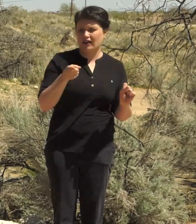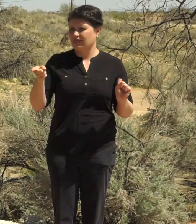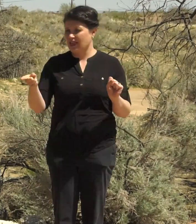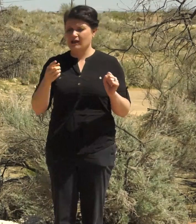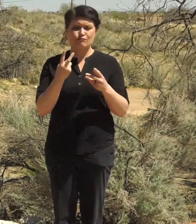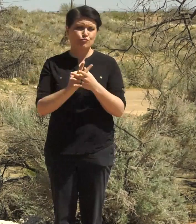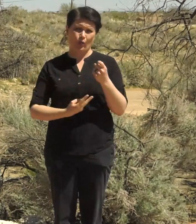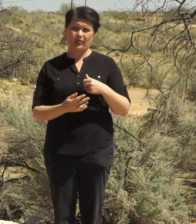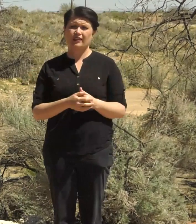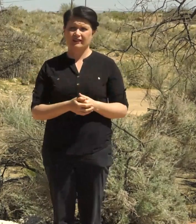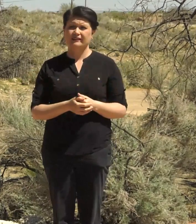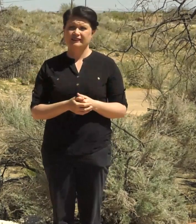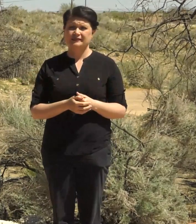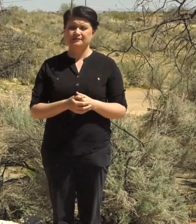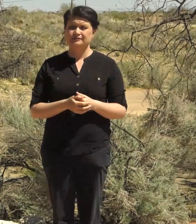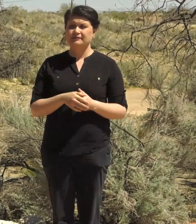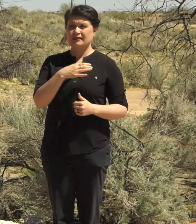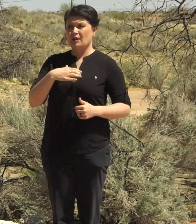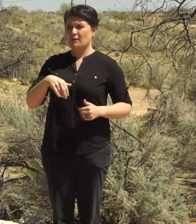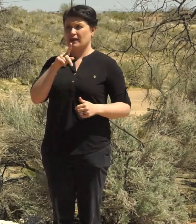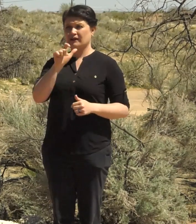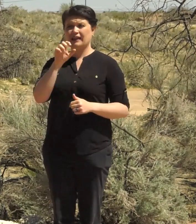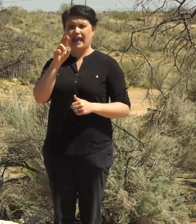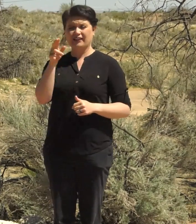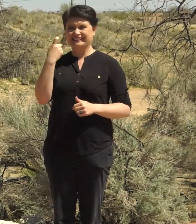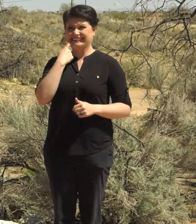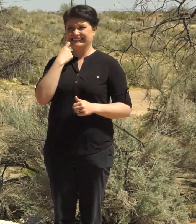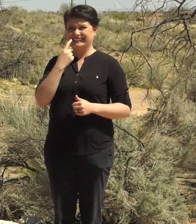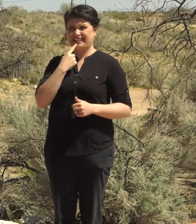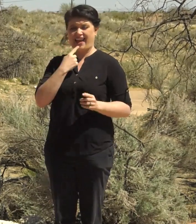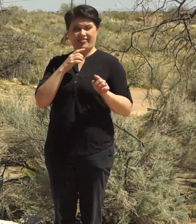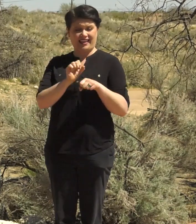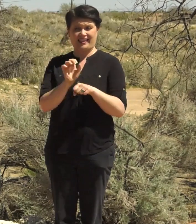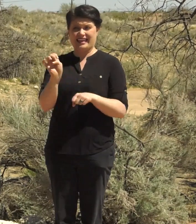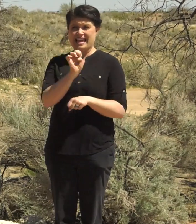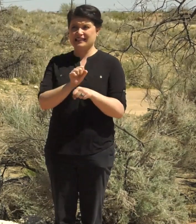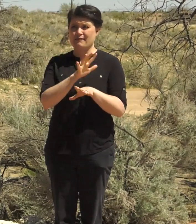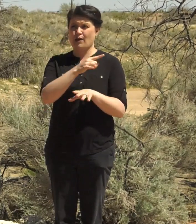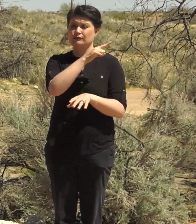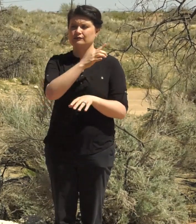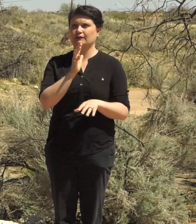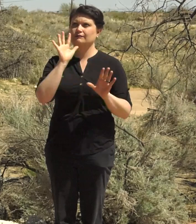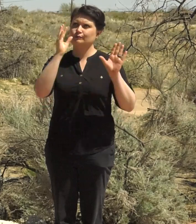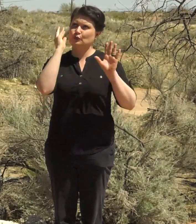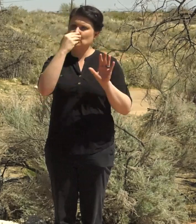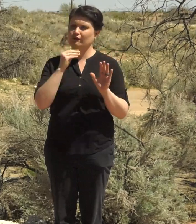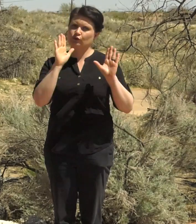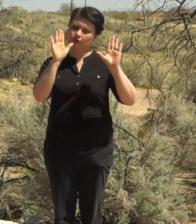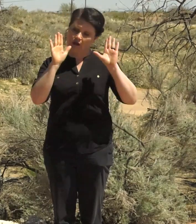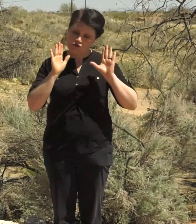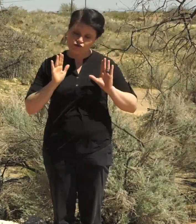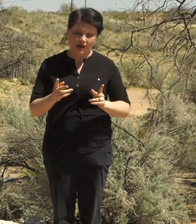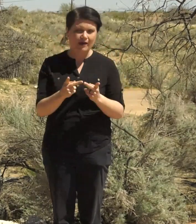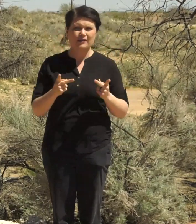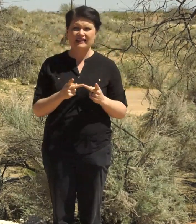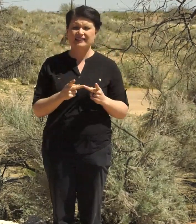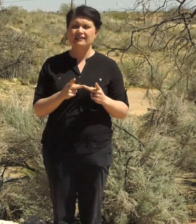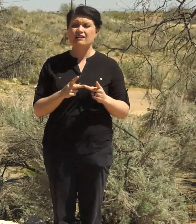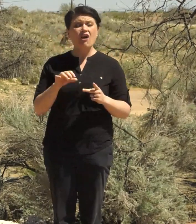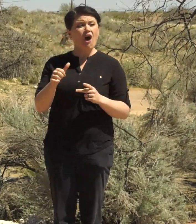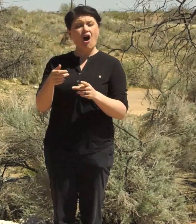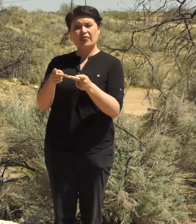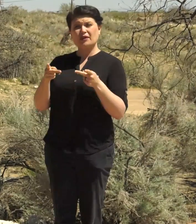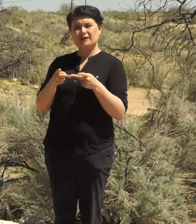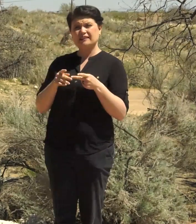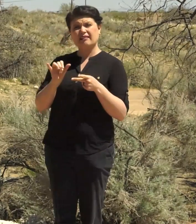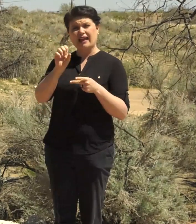We, as Mayor Keller suggested, the East Mountains is a great place to go. A lot of our closer to the city sites in